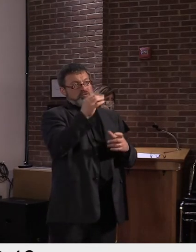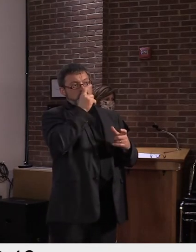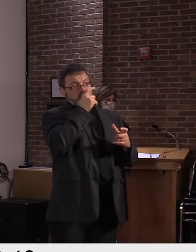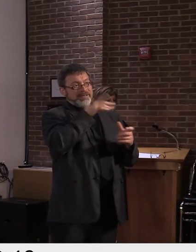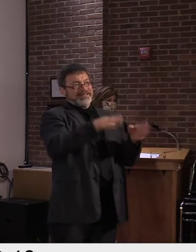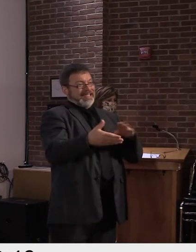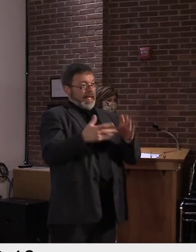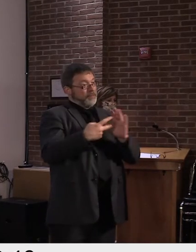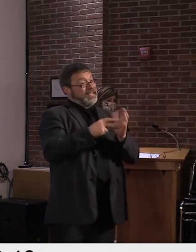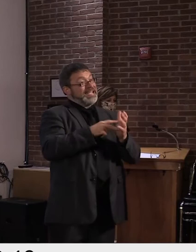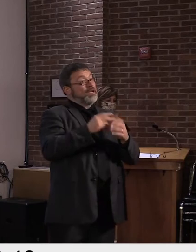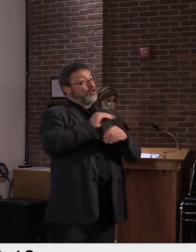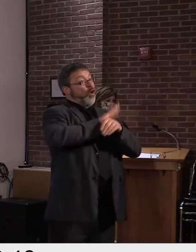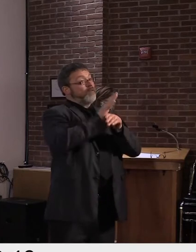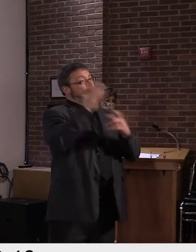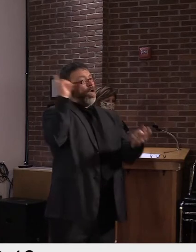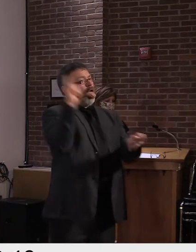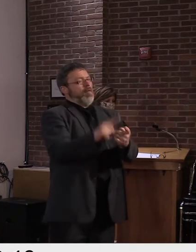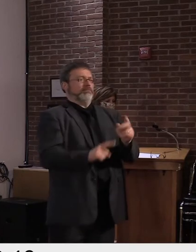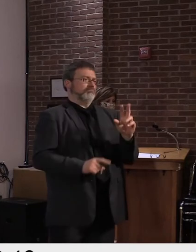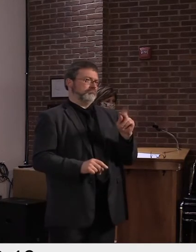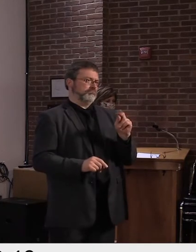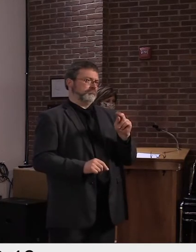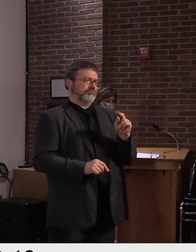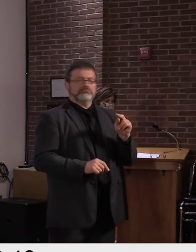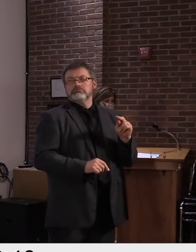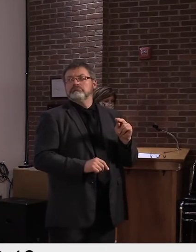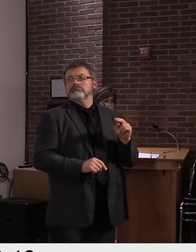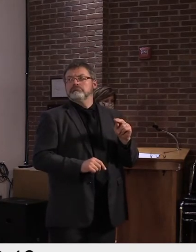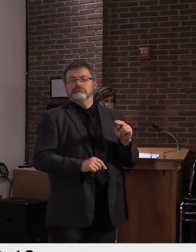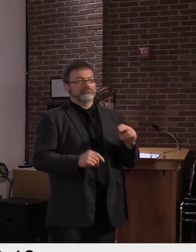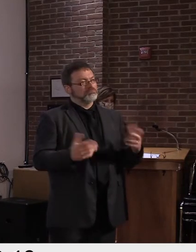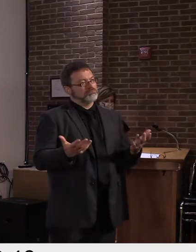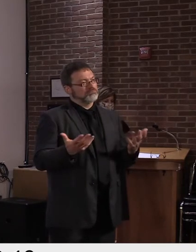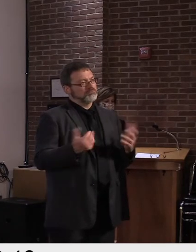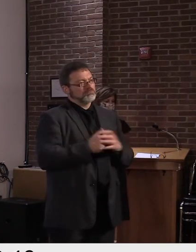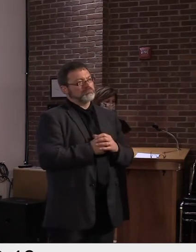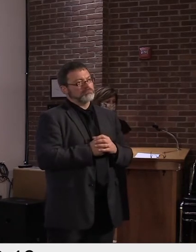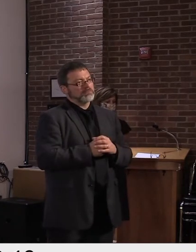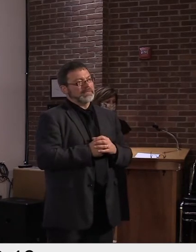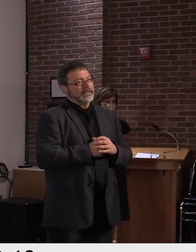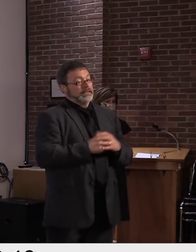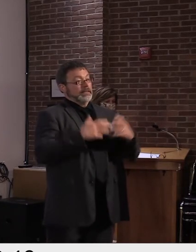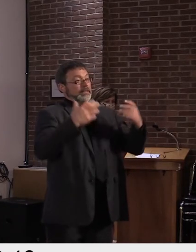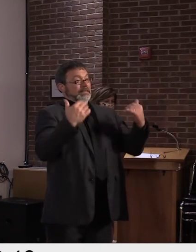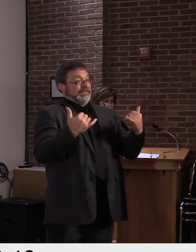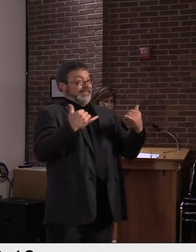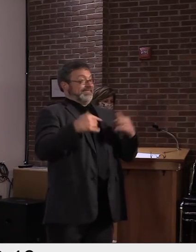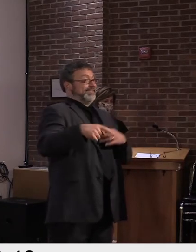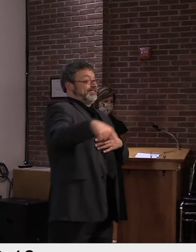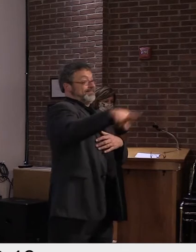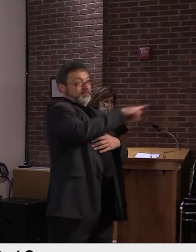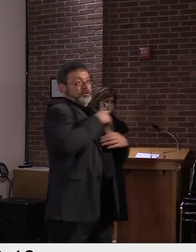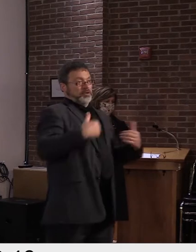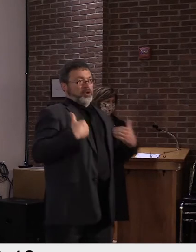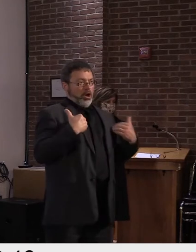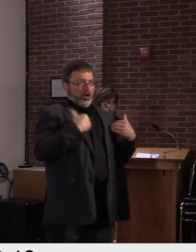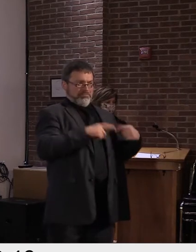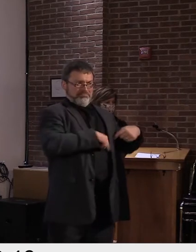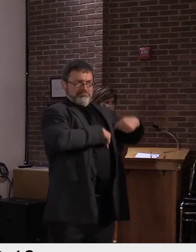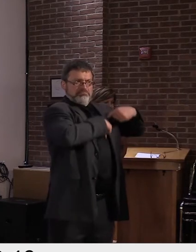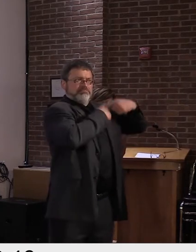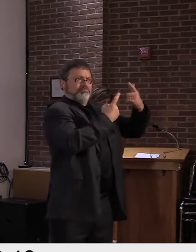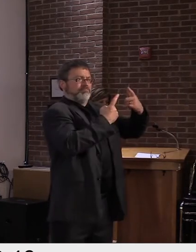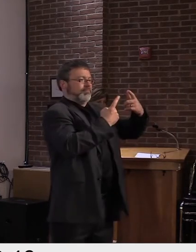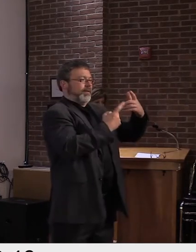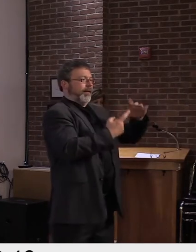out of a lockdown type of situation. And now they're susceptible to the virus,